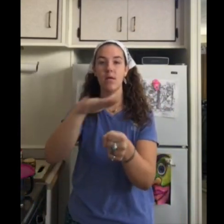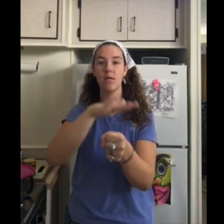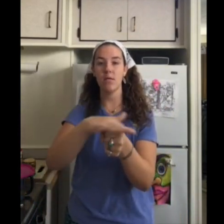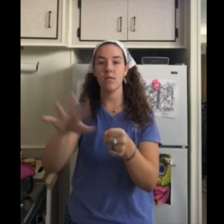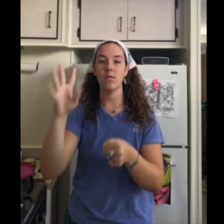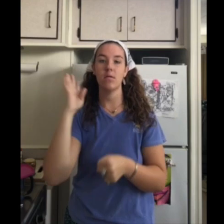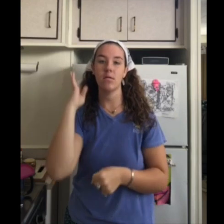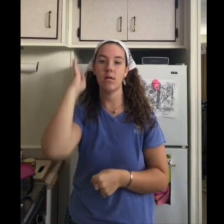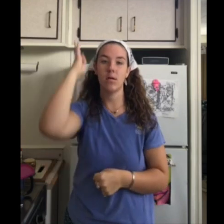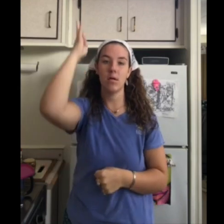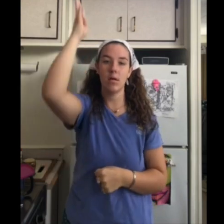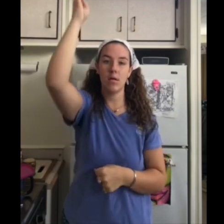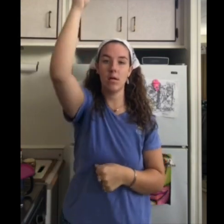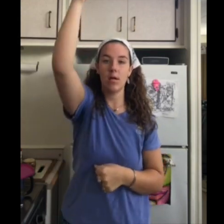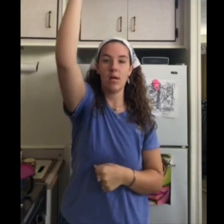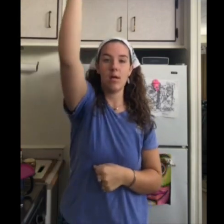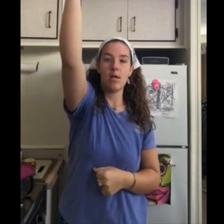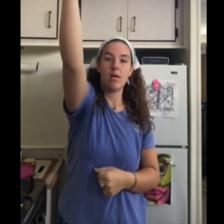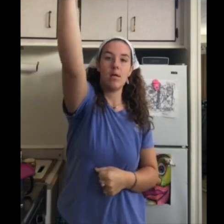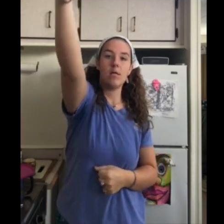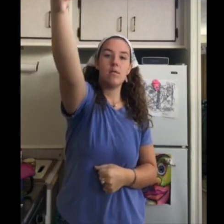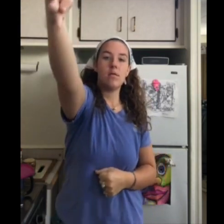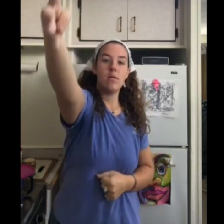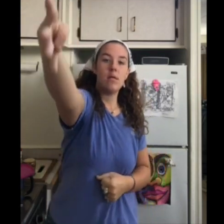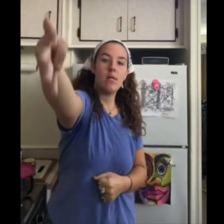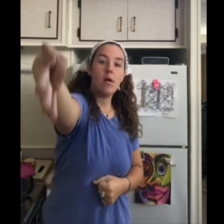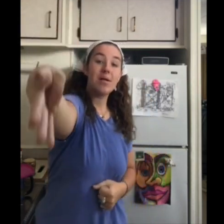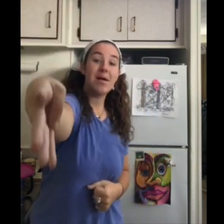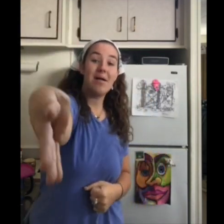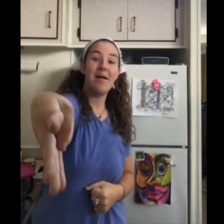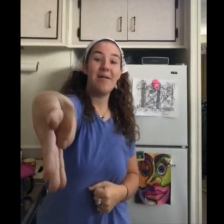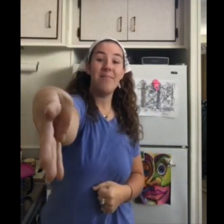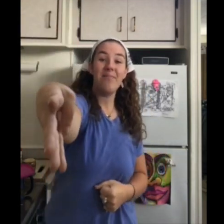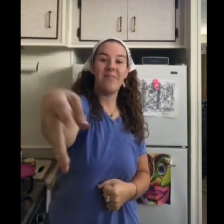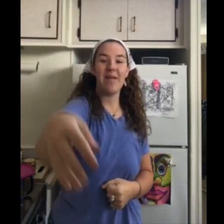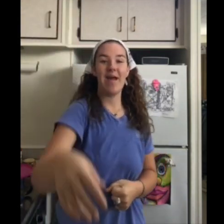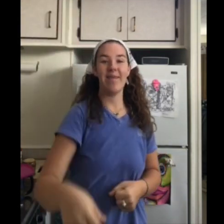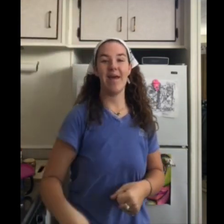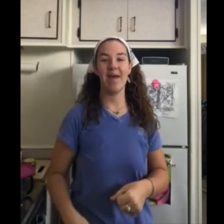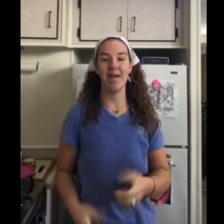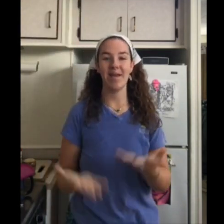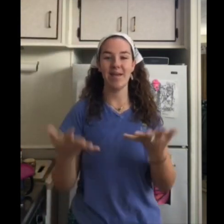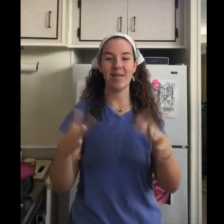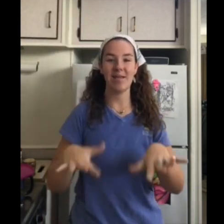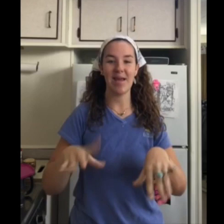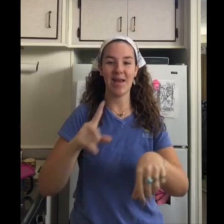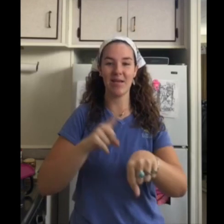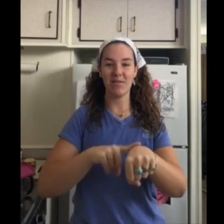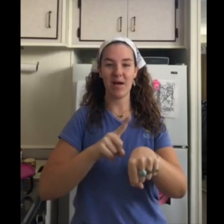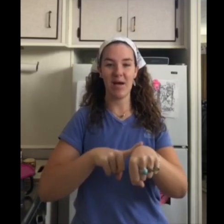There's enough till a long time, and then to the end of time.